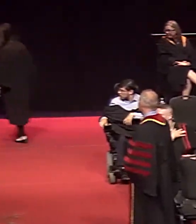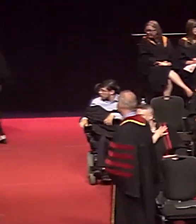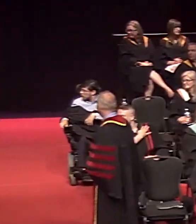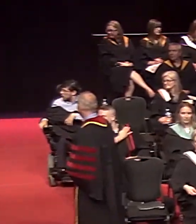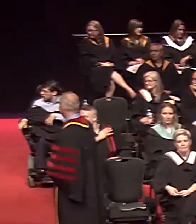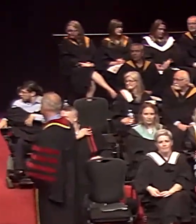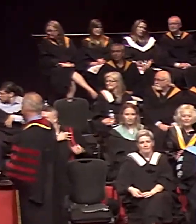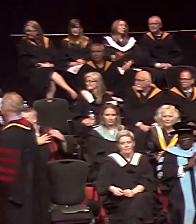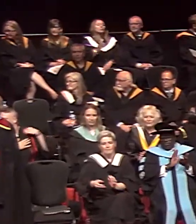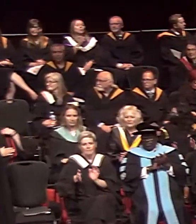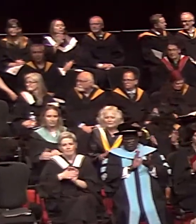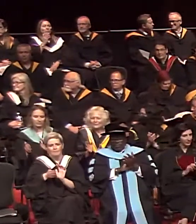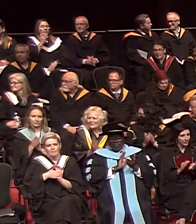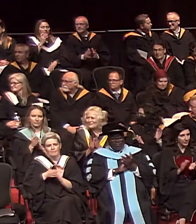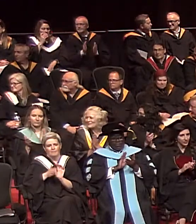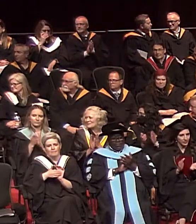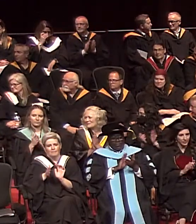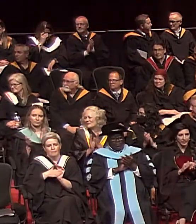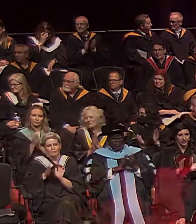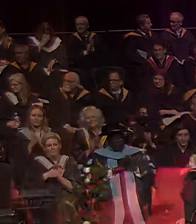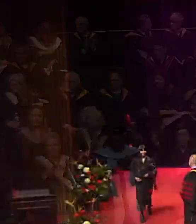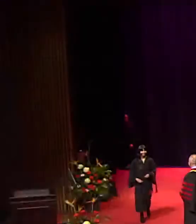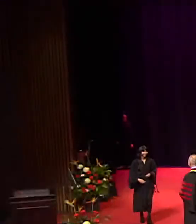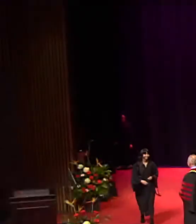Shaista Obedullah, honors.